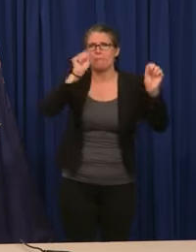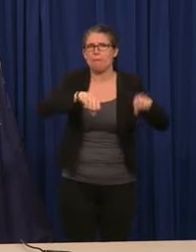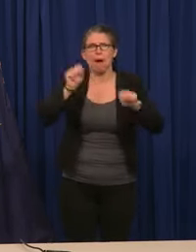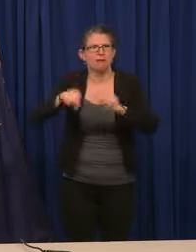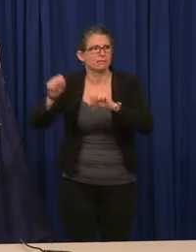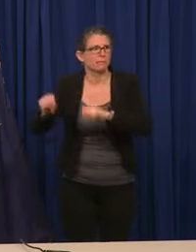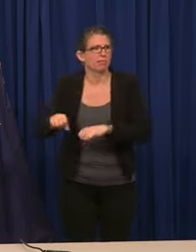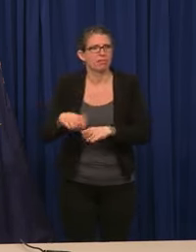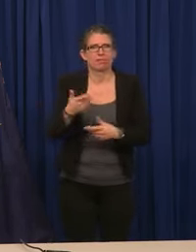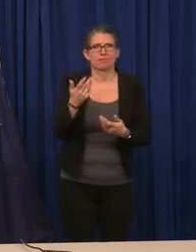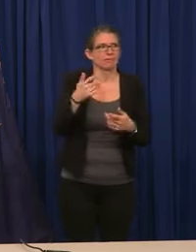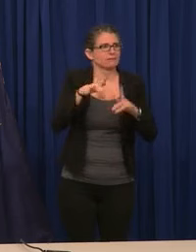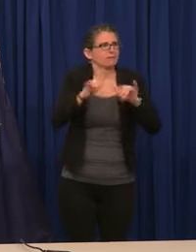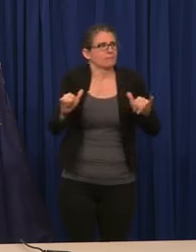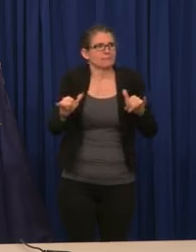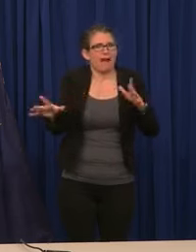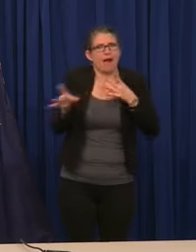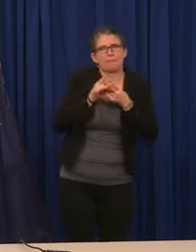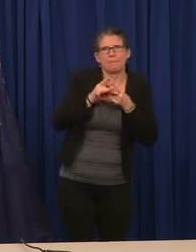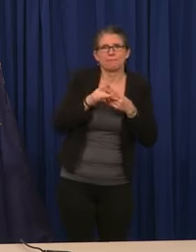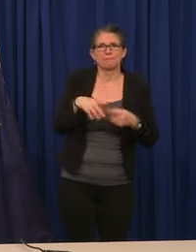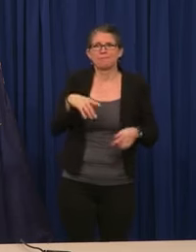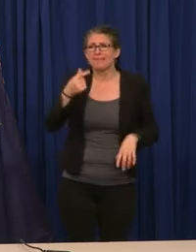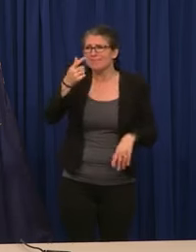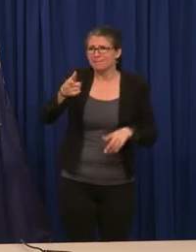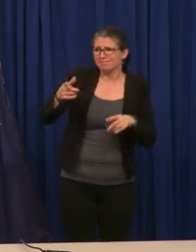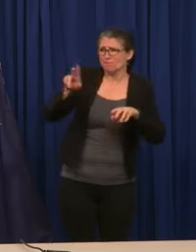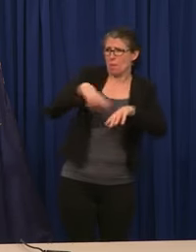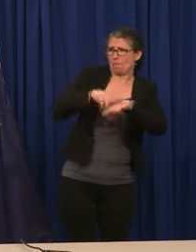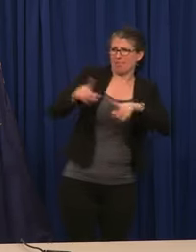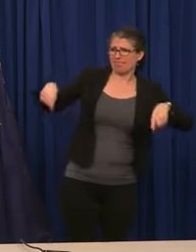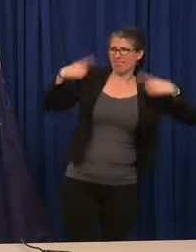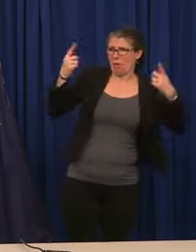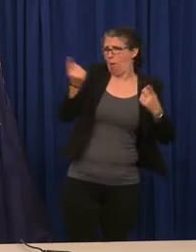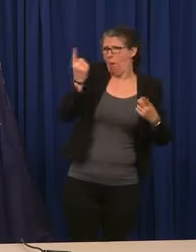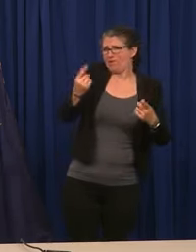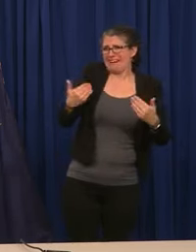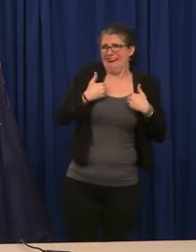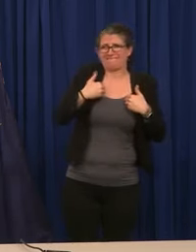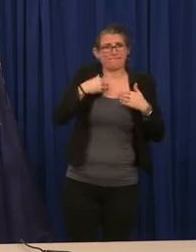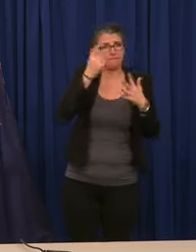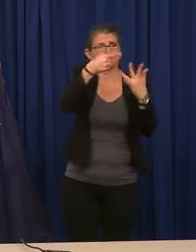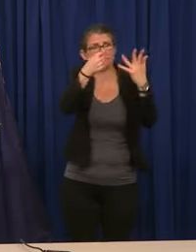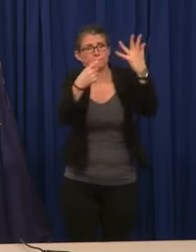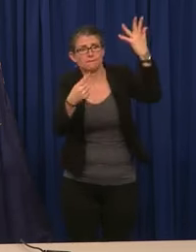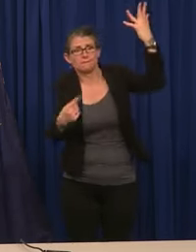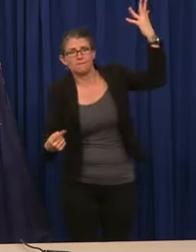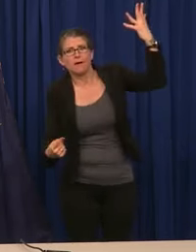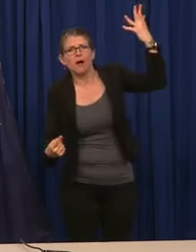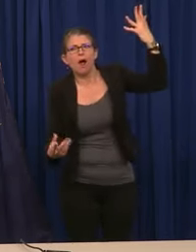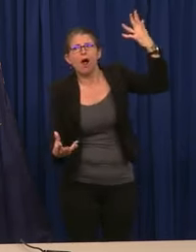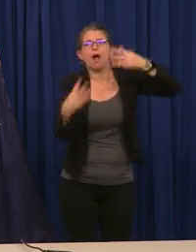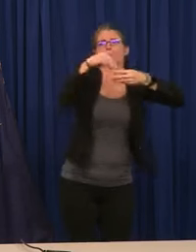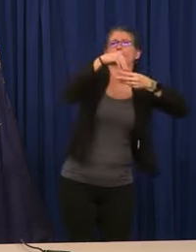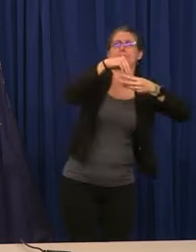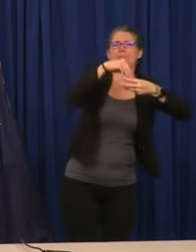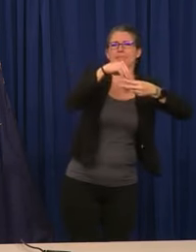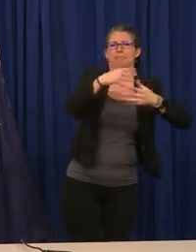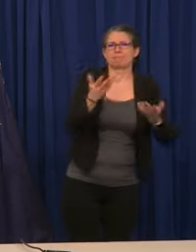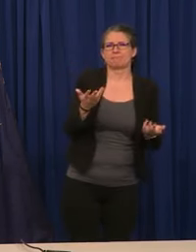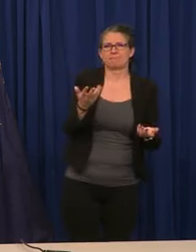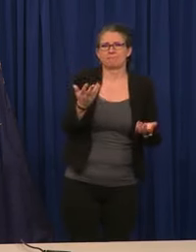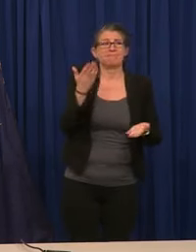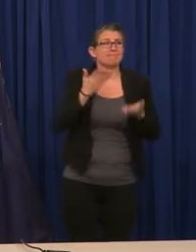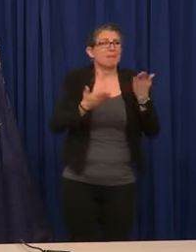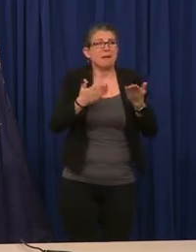COVID-19, other coronaviruses, are known to cause those exact same symptoms. And now, whether those should be